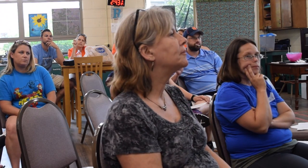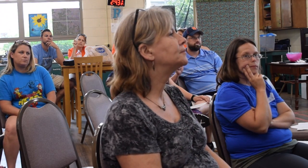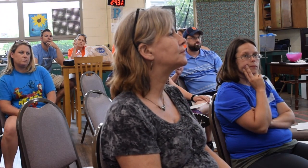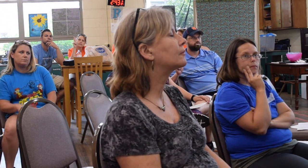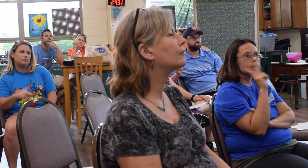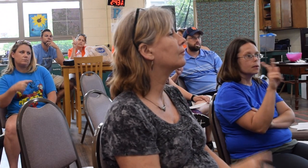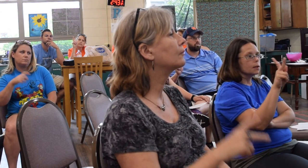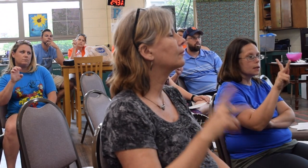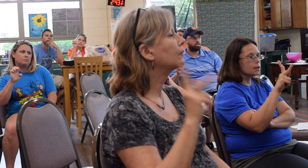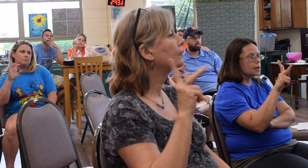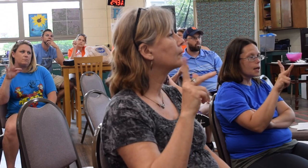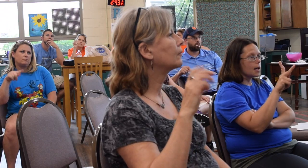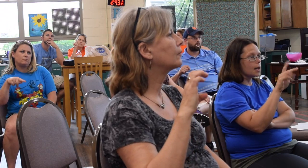Keep.